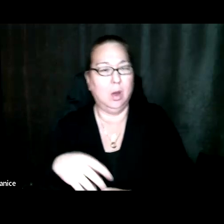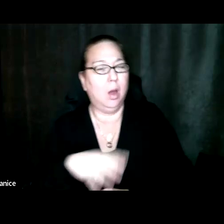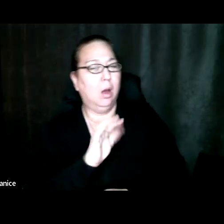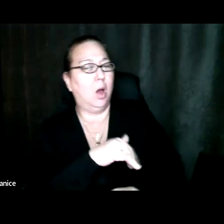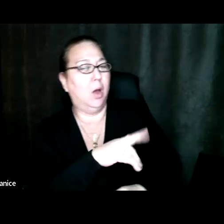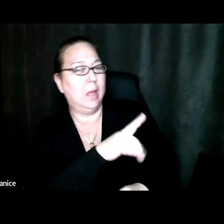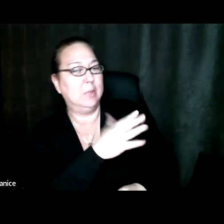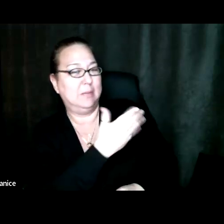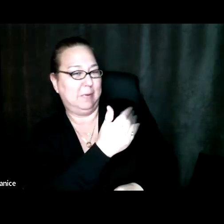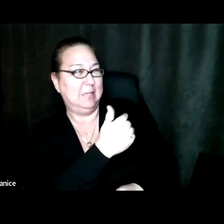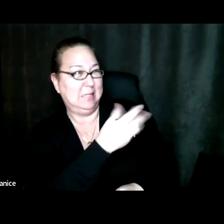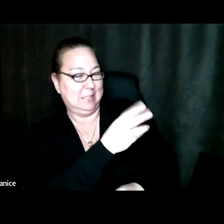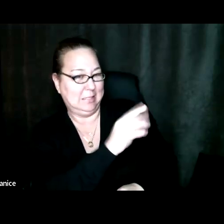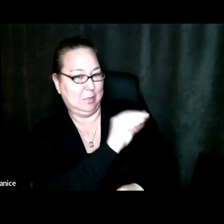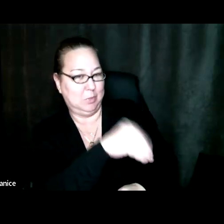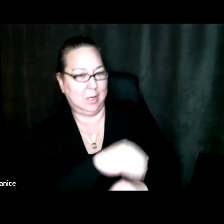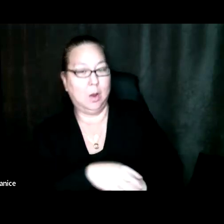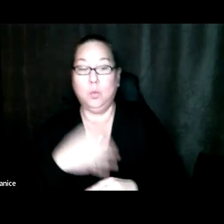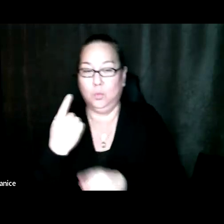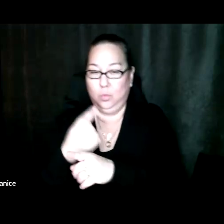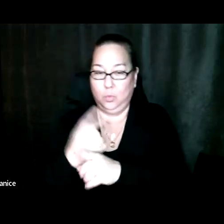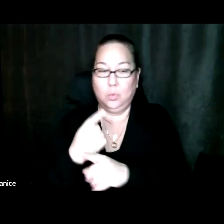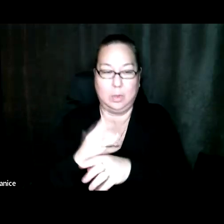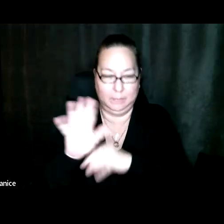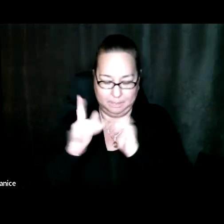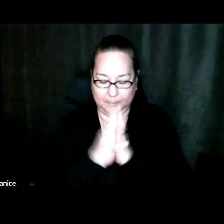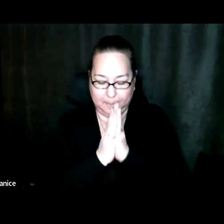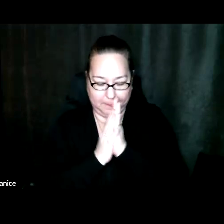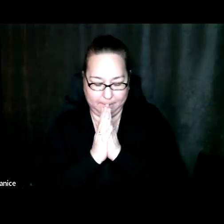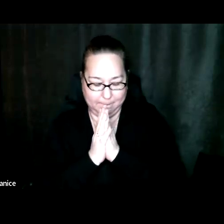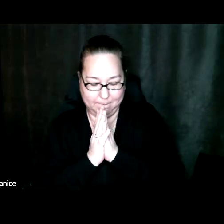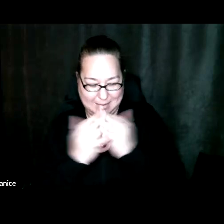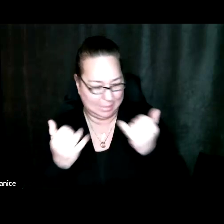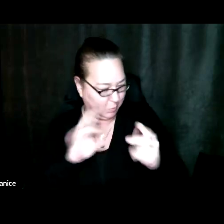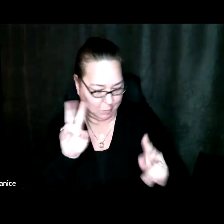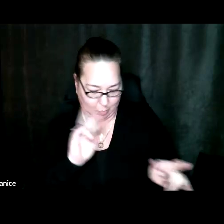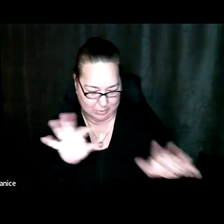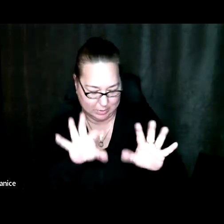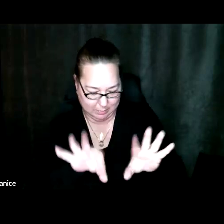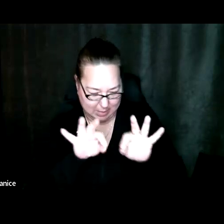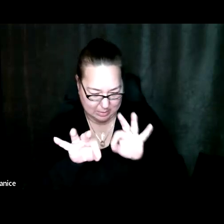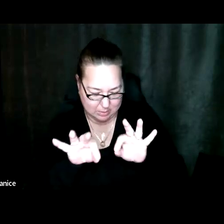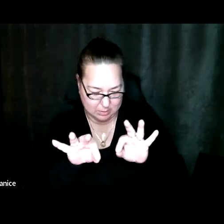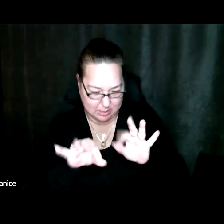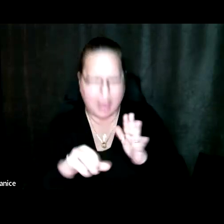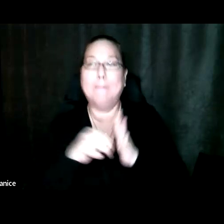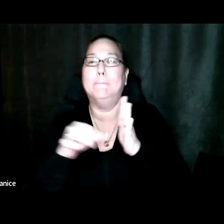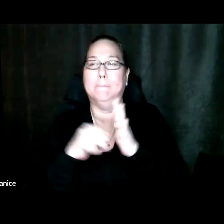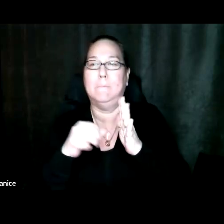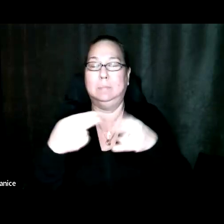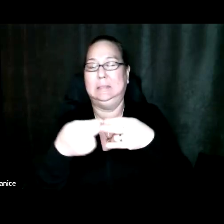You're right. But the percentage, oh no, so where am I seeing that? Percentage invited. There it is, yeah, on page Slide 3.